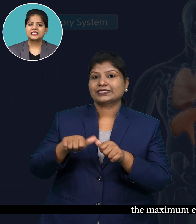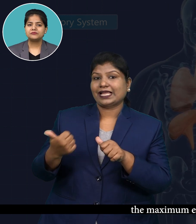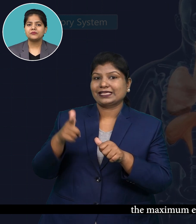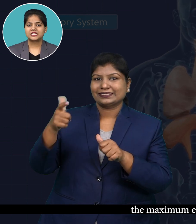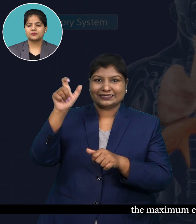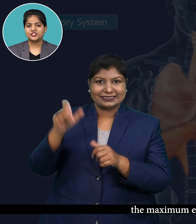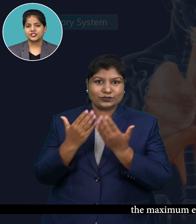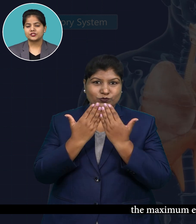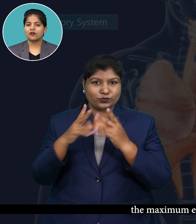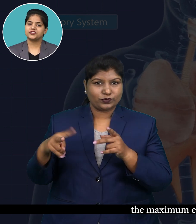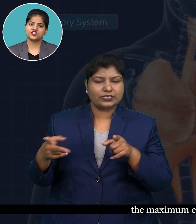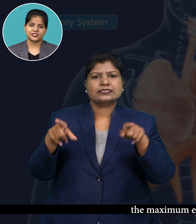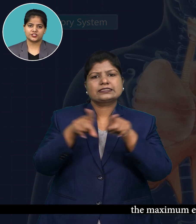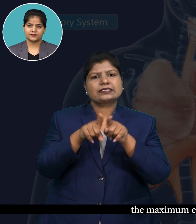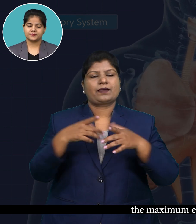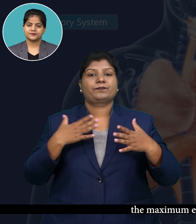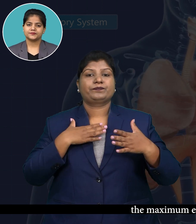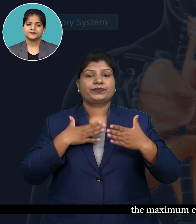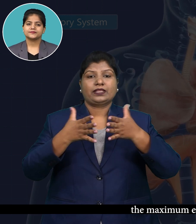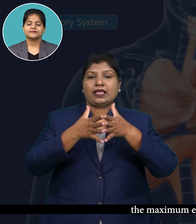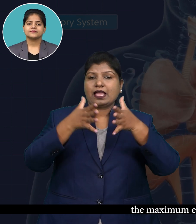the maximum expansion of the chest.